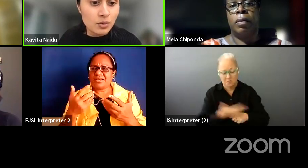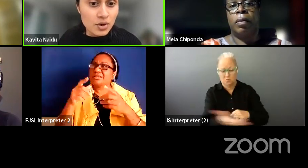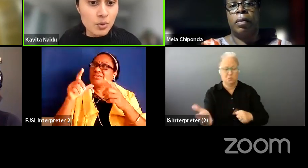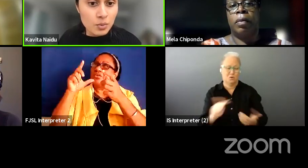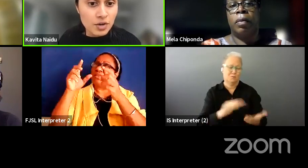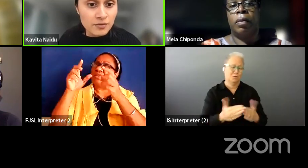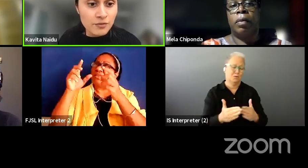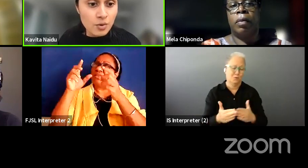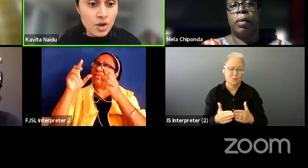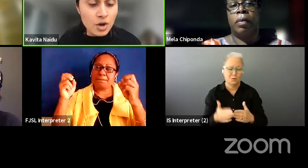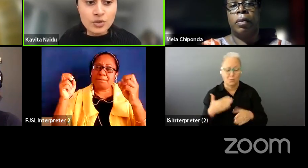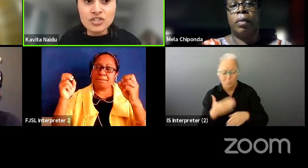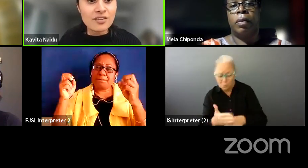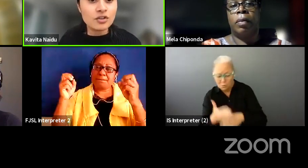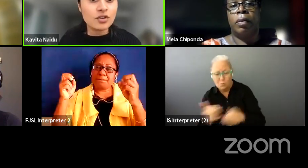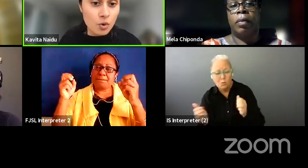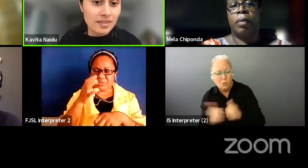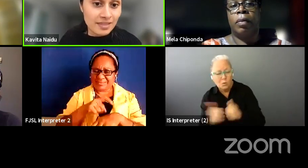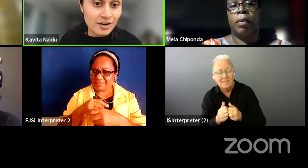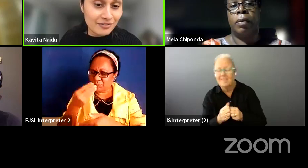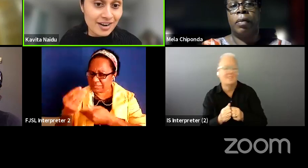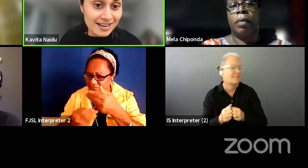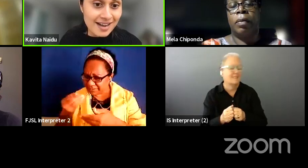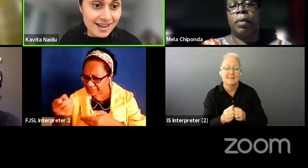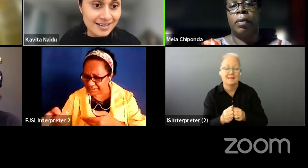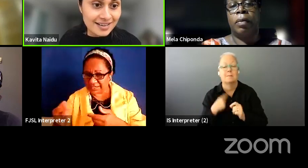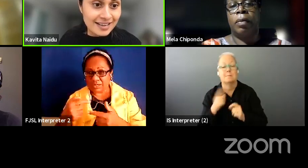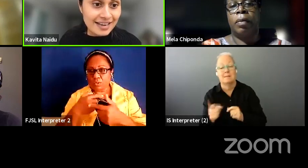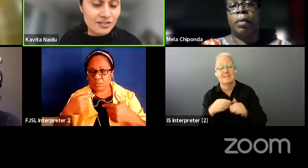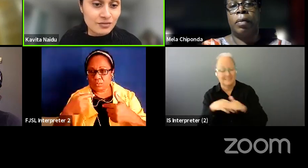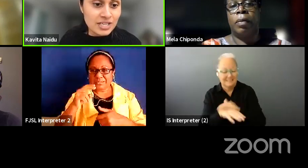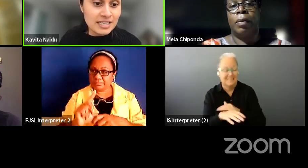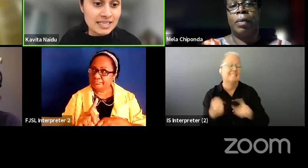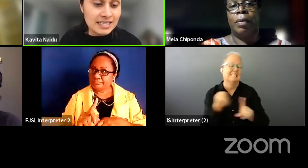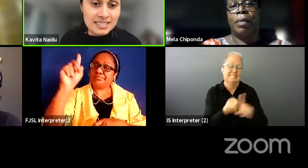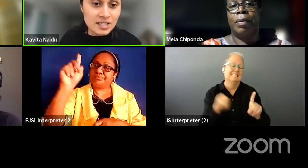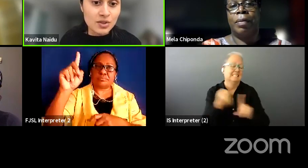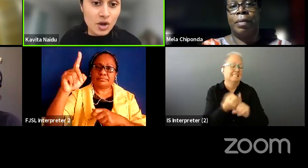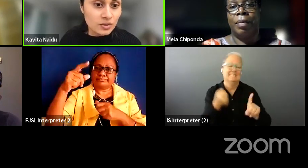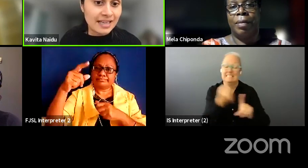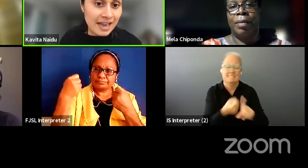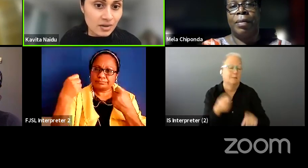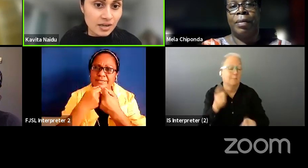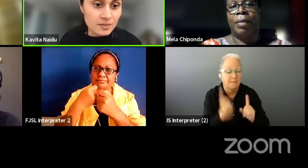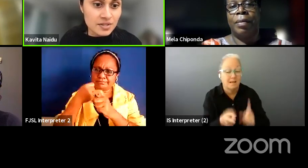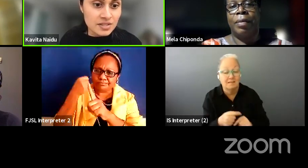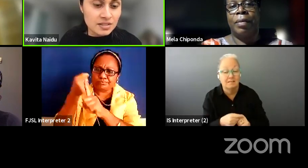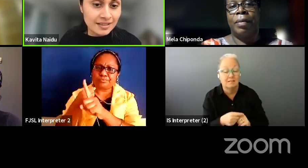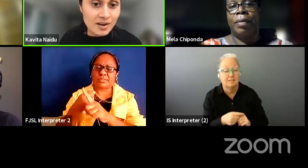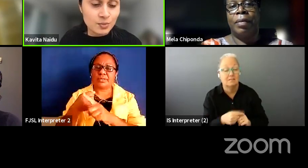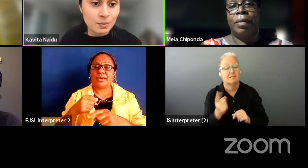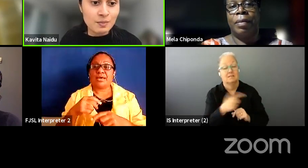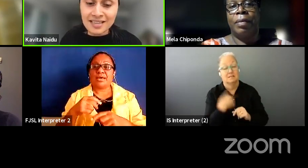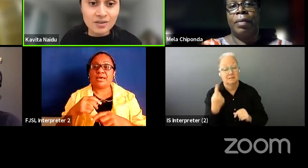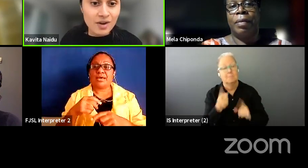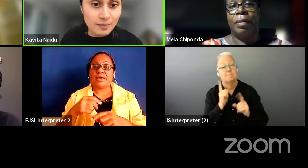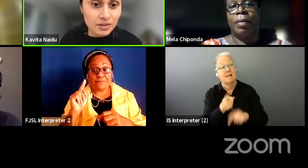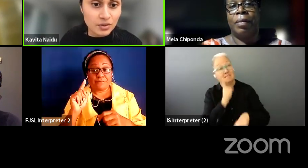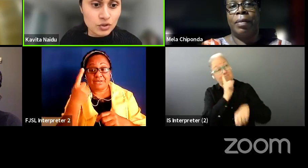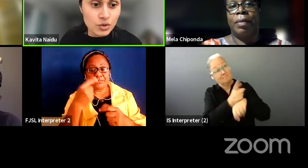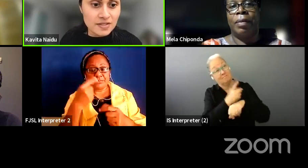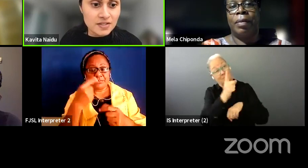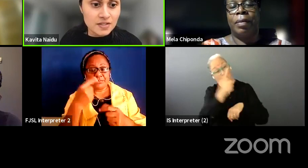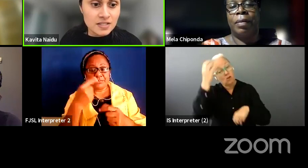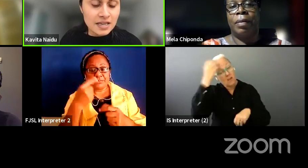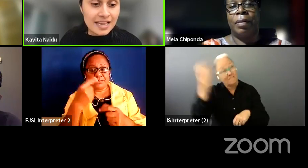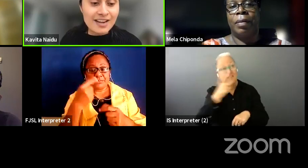and we work for. We just have to go in there and fight hard. And really it starts with holding our governments accountable, making the right